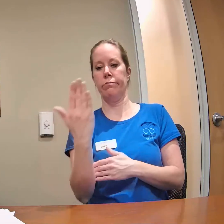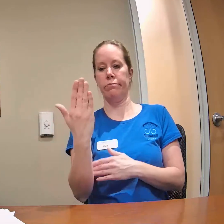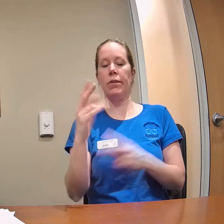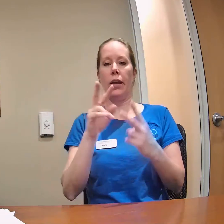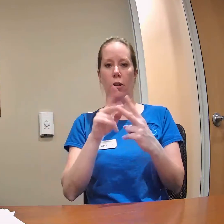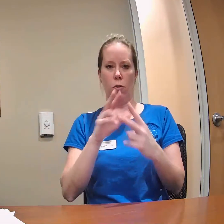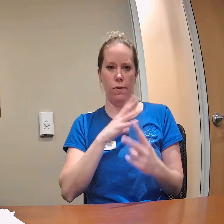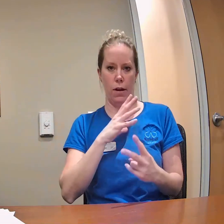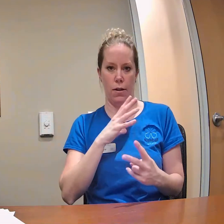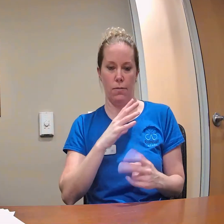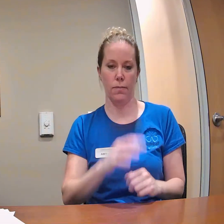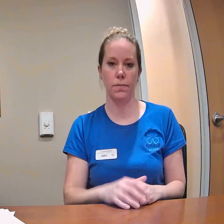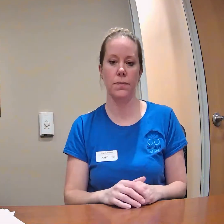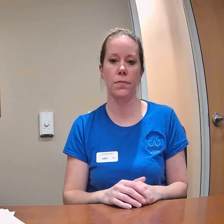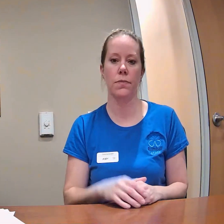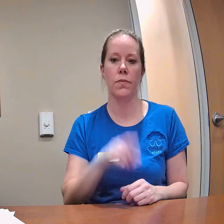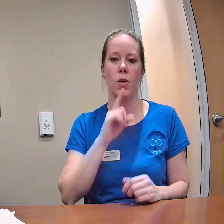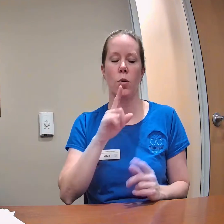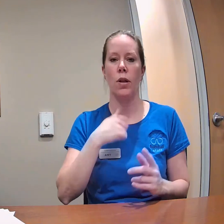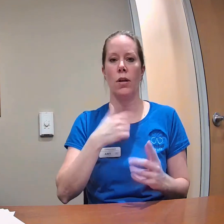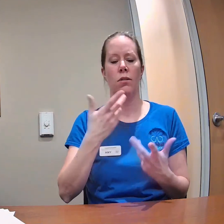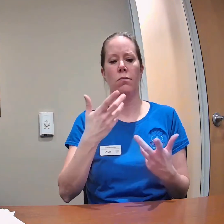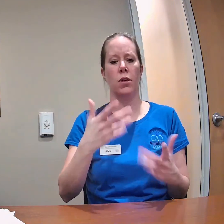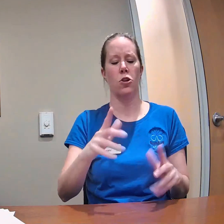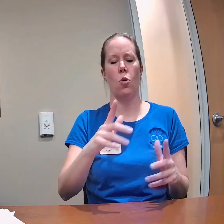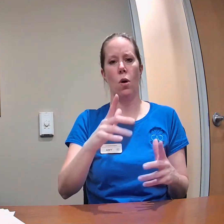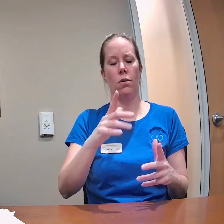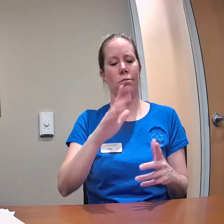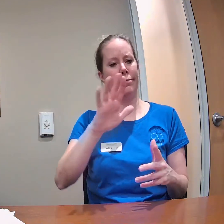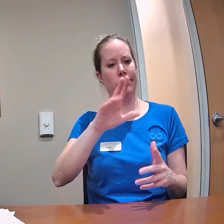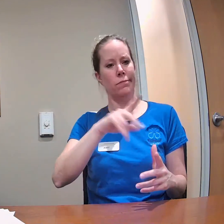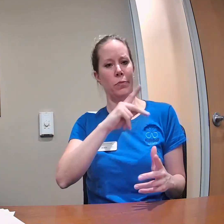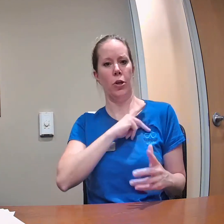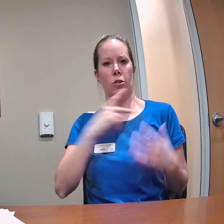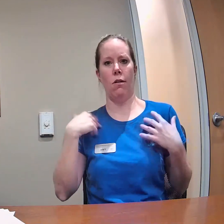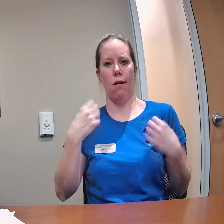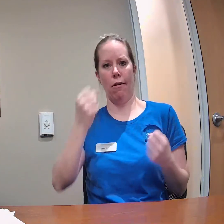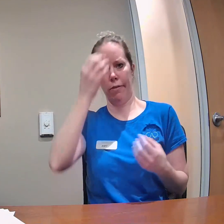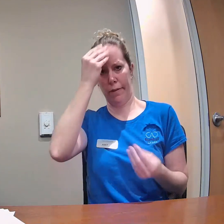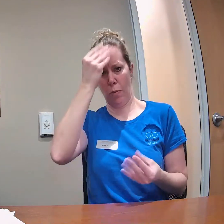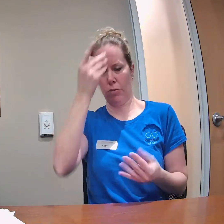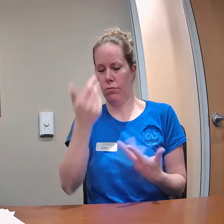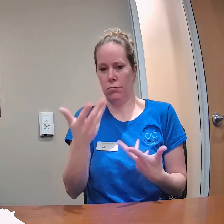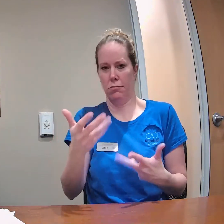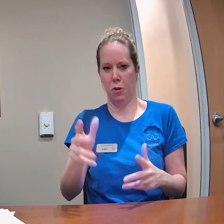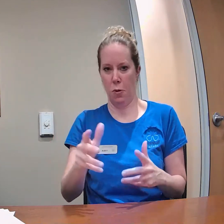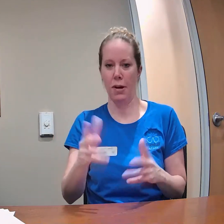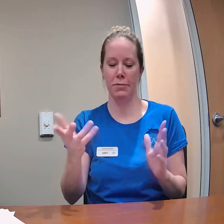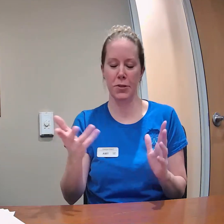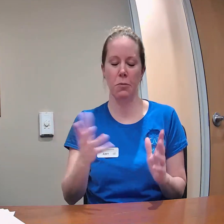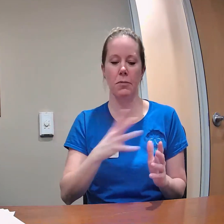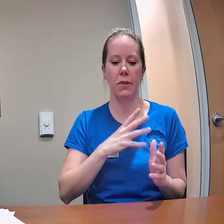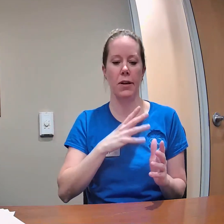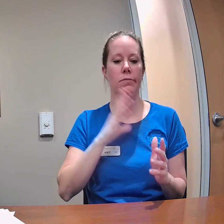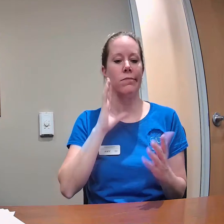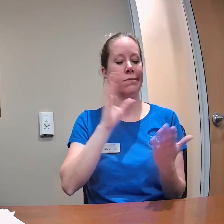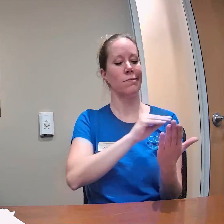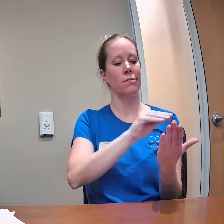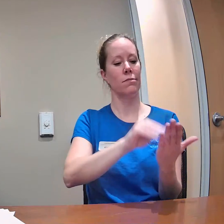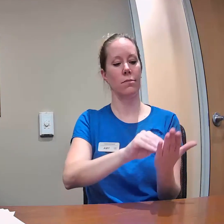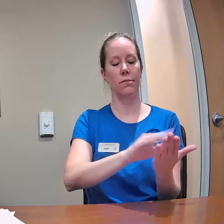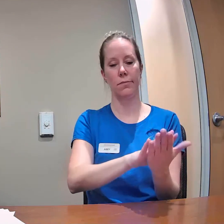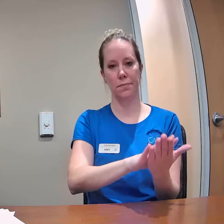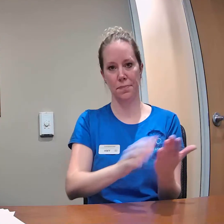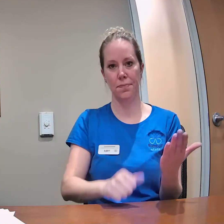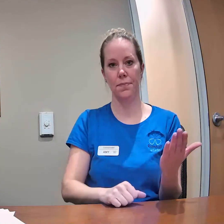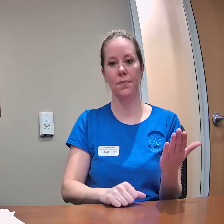fine. We're not really interested in collecting a lot of personal health information. BRHD will ensure that the collection of personal health information